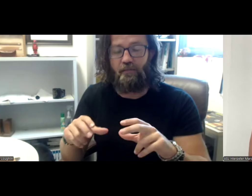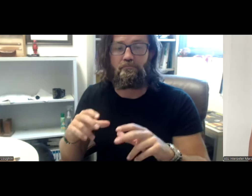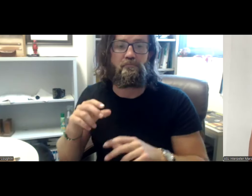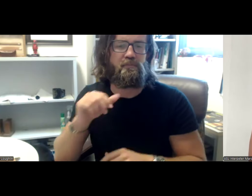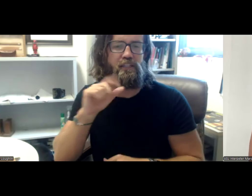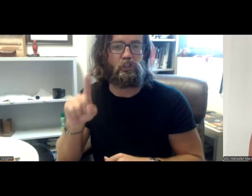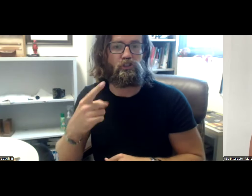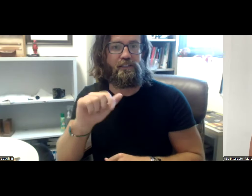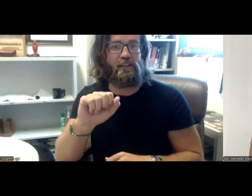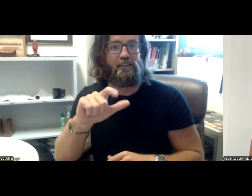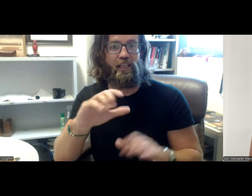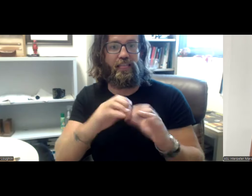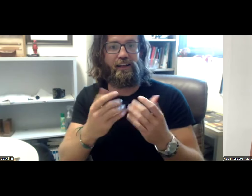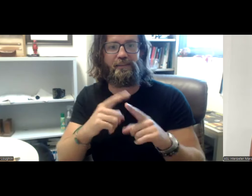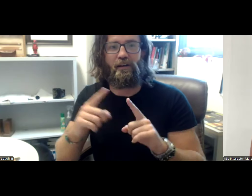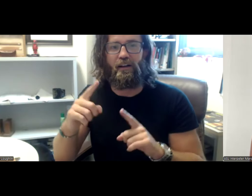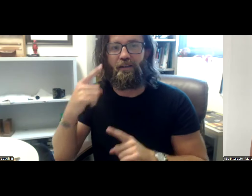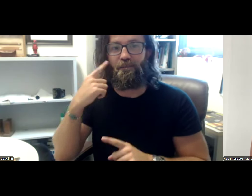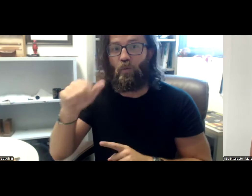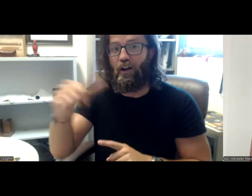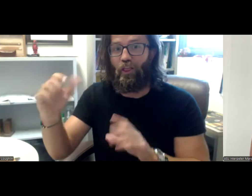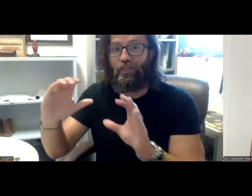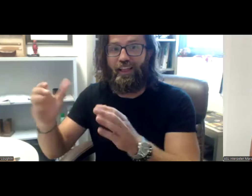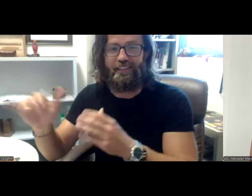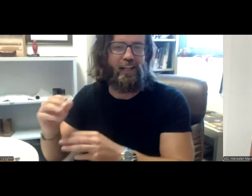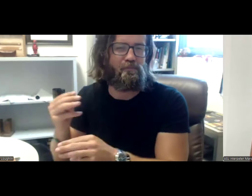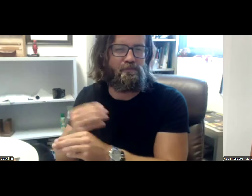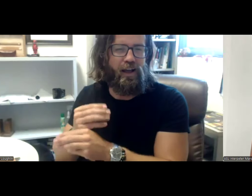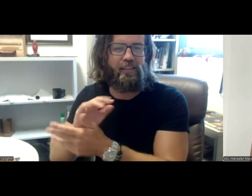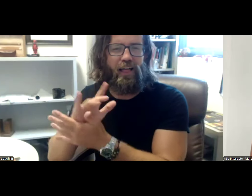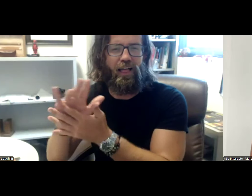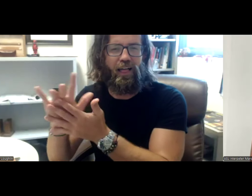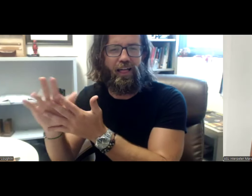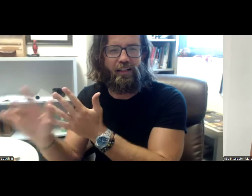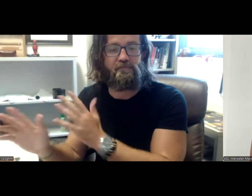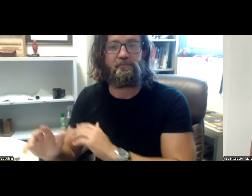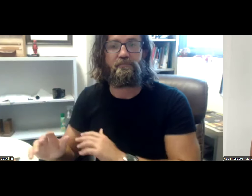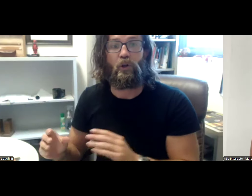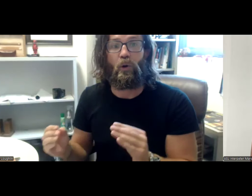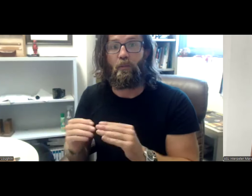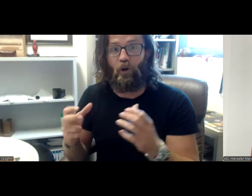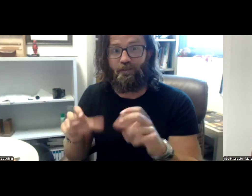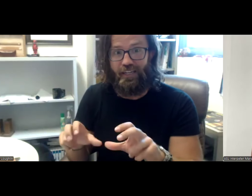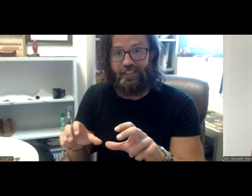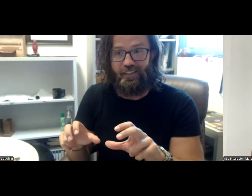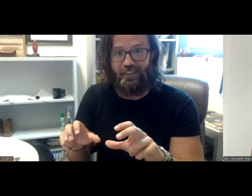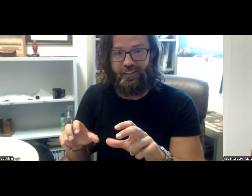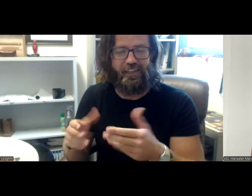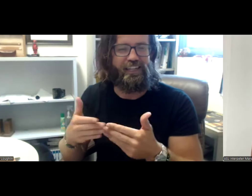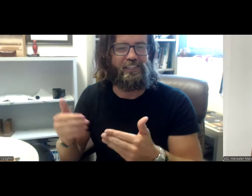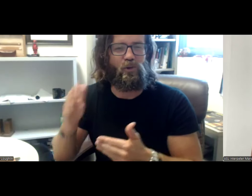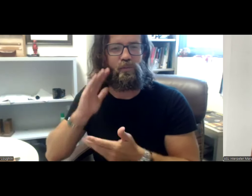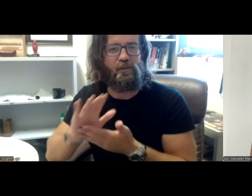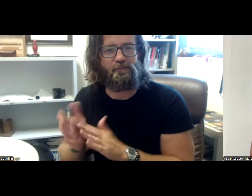activities. Another tip is that the more you invest in this ASL class, the more you will get out of it. Same as if you take a math